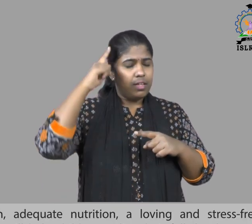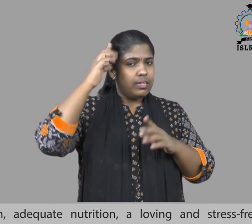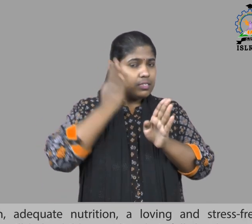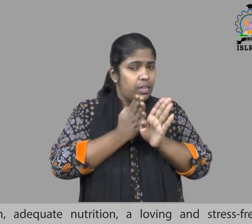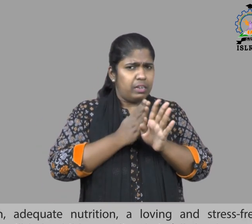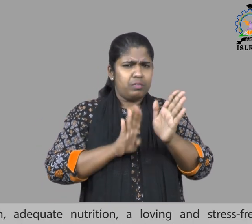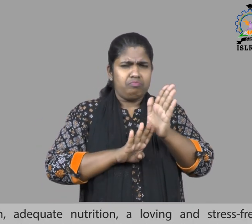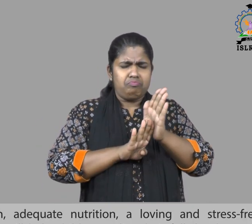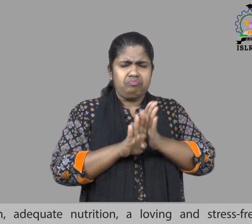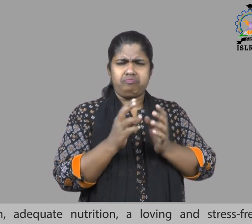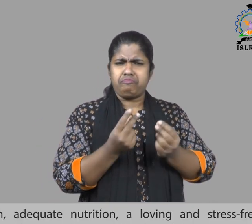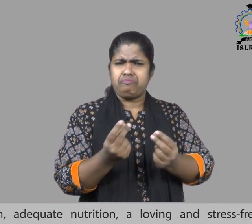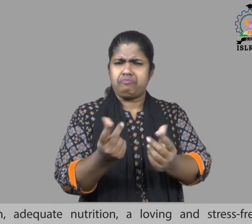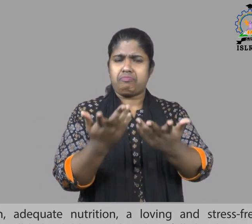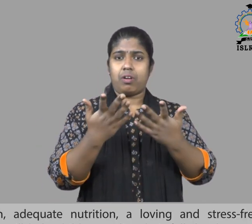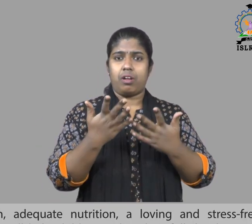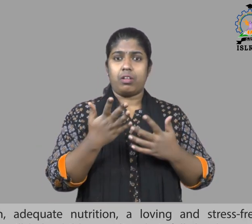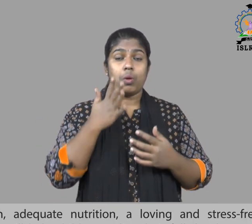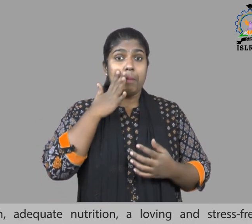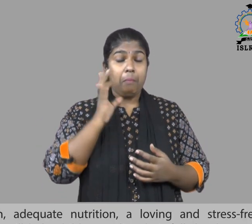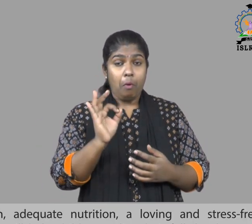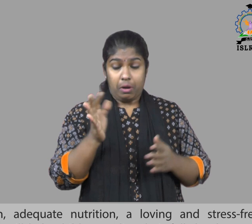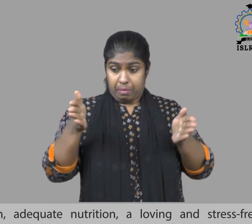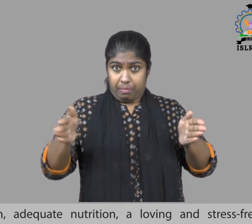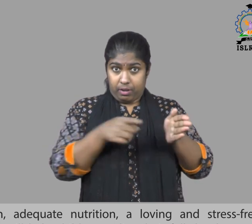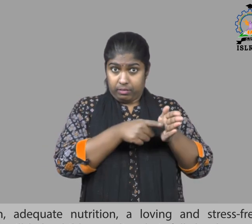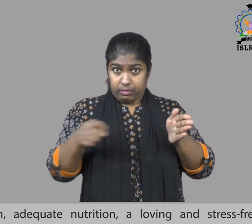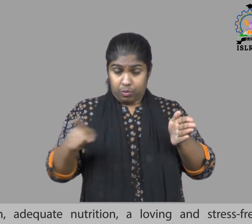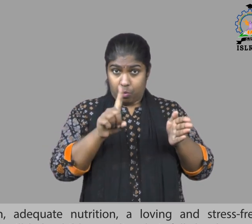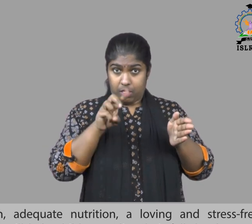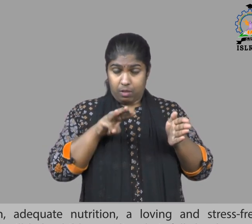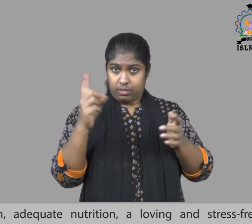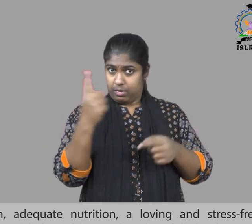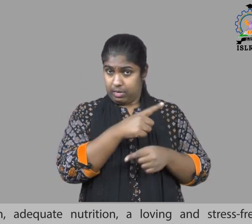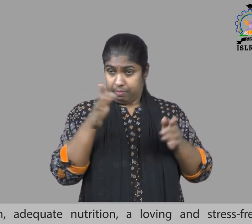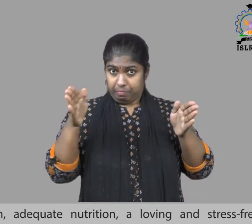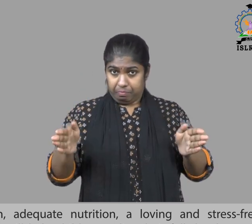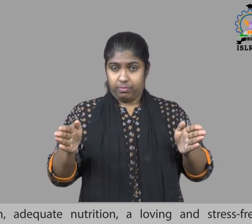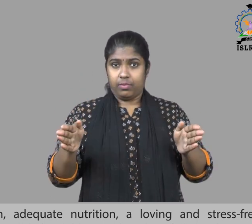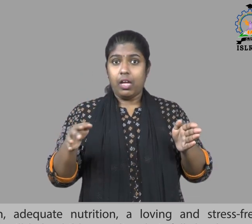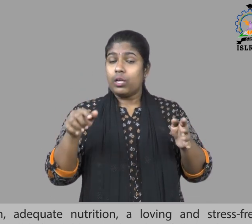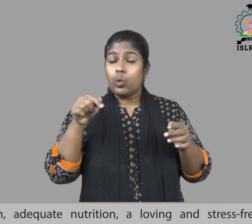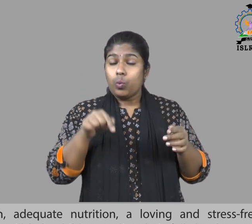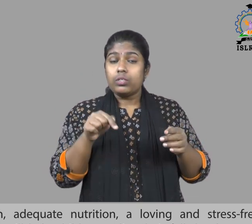During this period, good health, adequate nutrition, a loving and stress-free